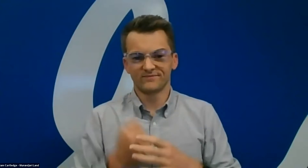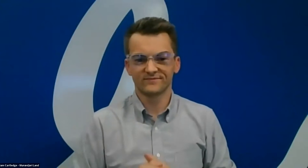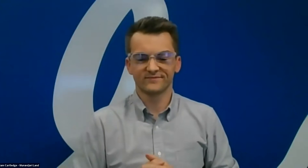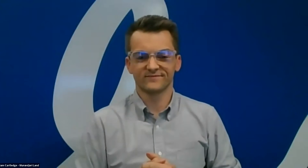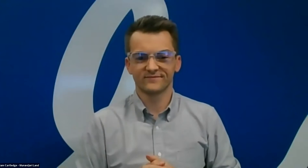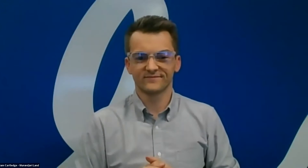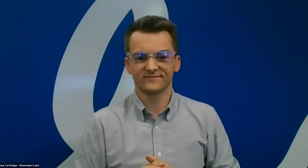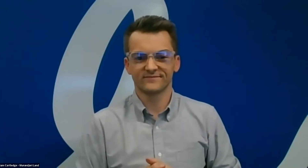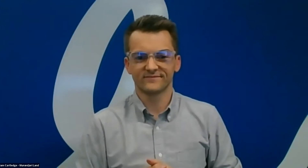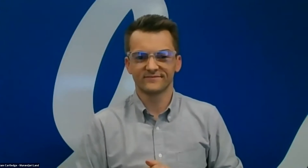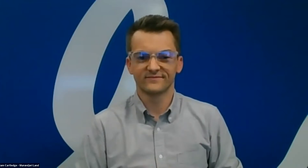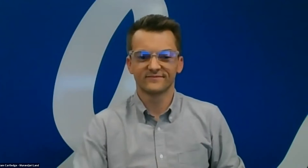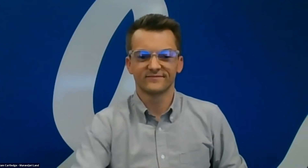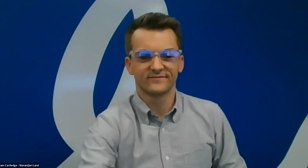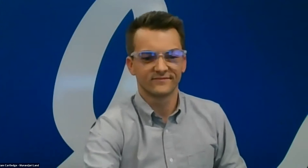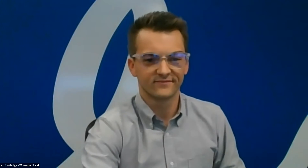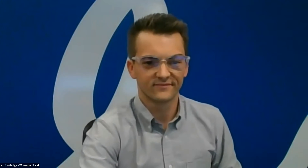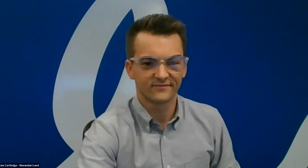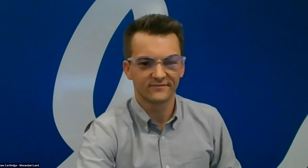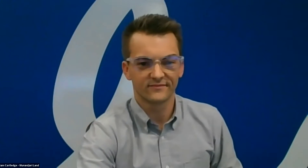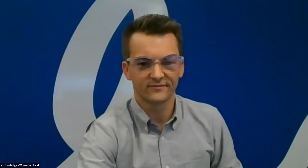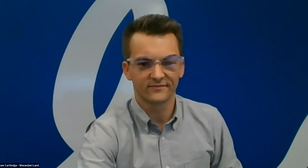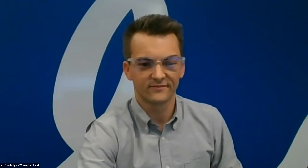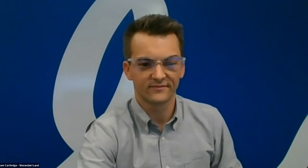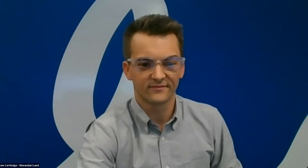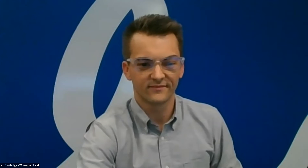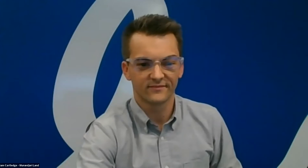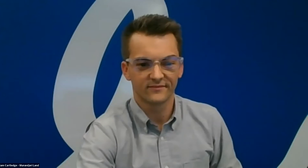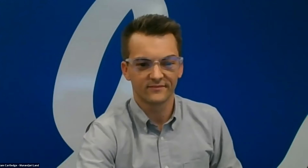and the other one is as a community support worker.